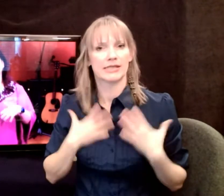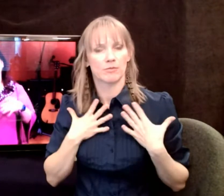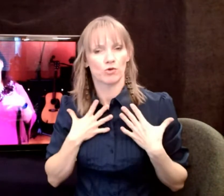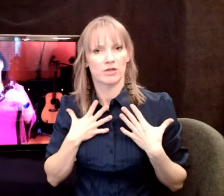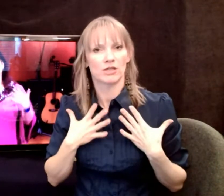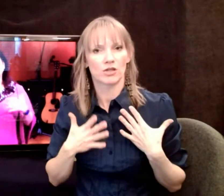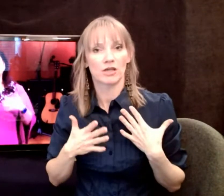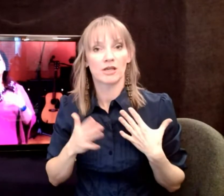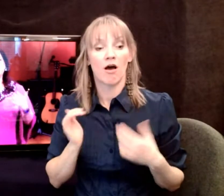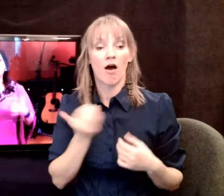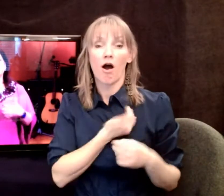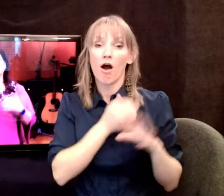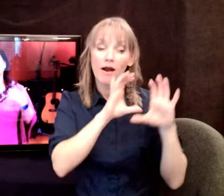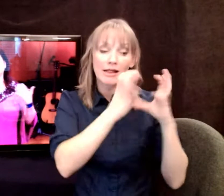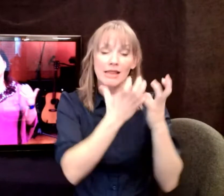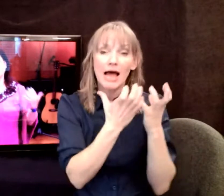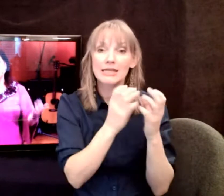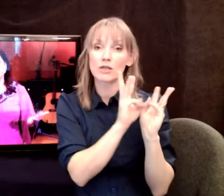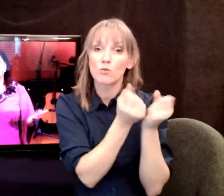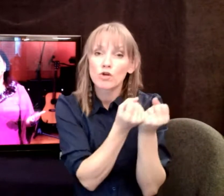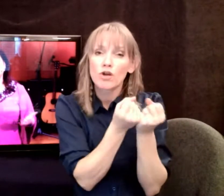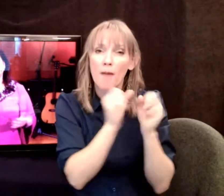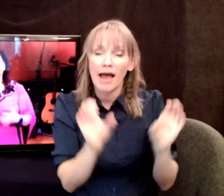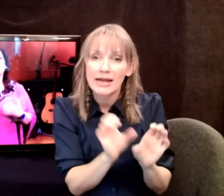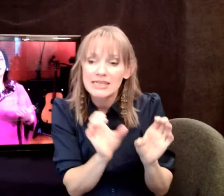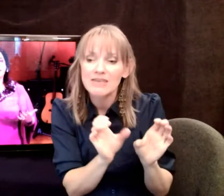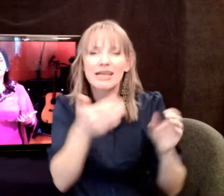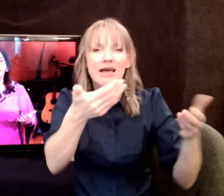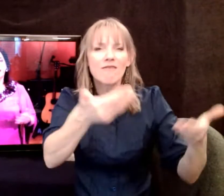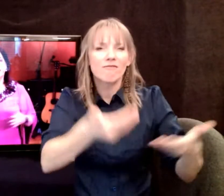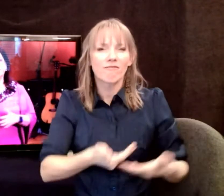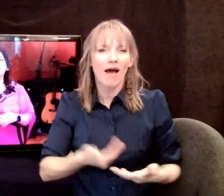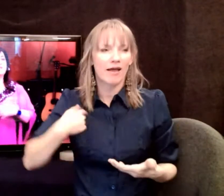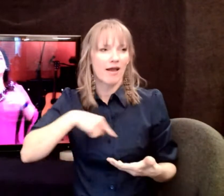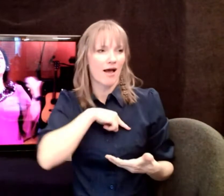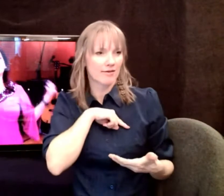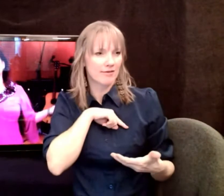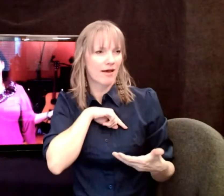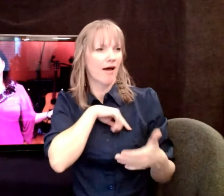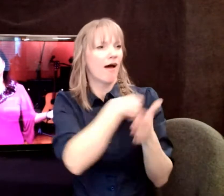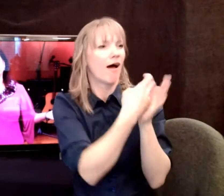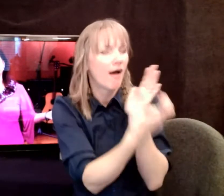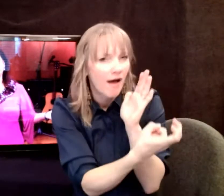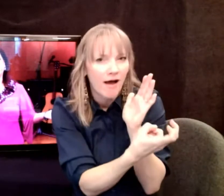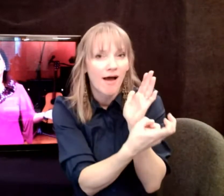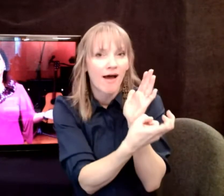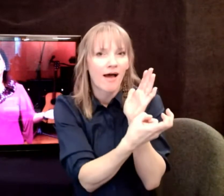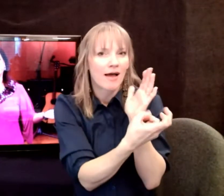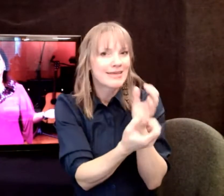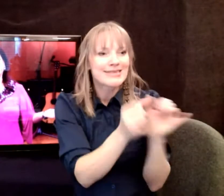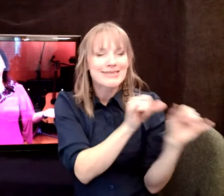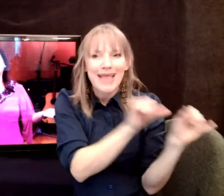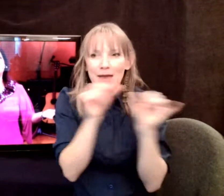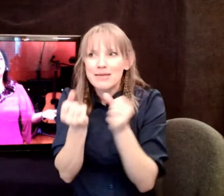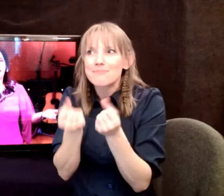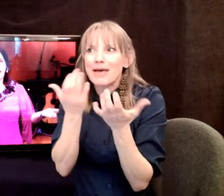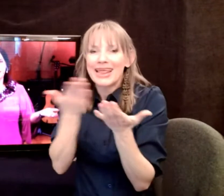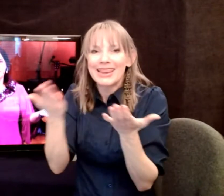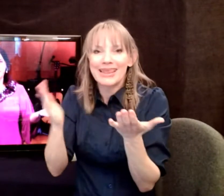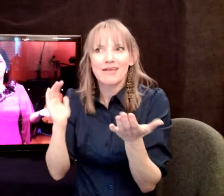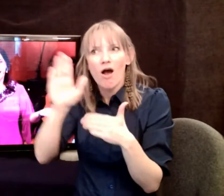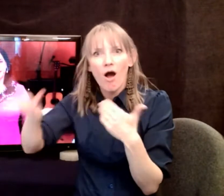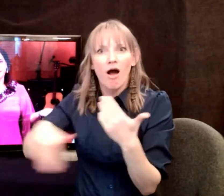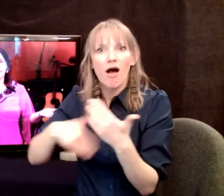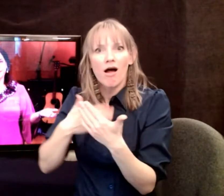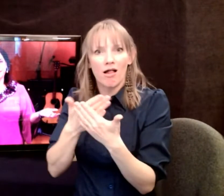so our classes and workshops and activities invite us into that, as do so many things on our planet, if we will allow them to